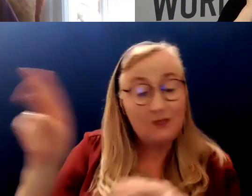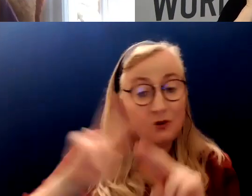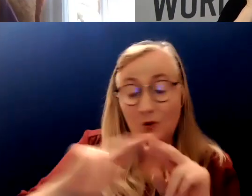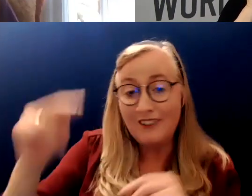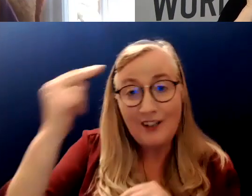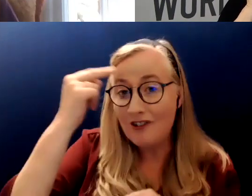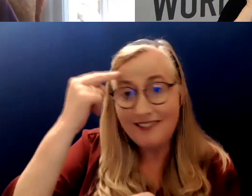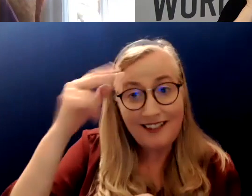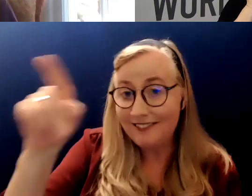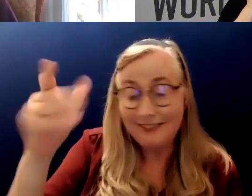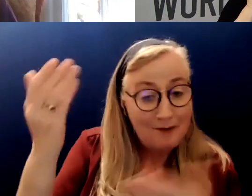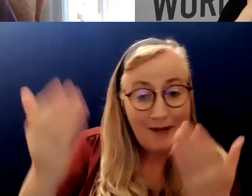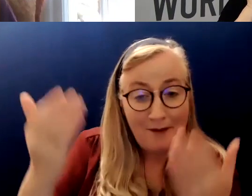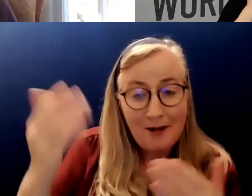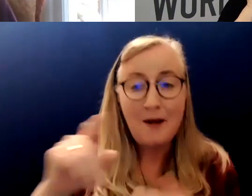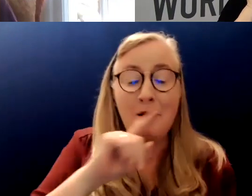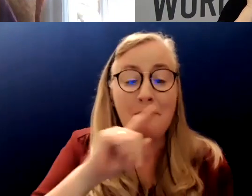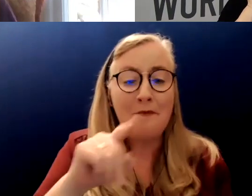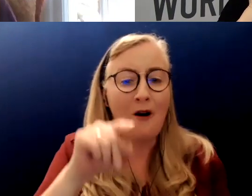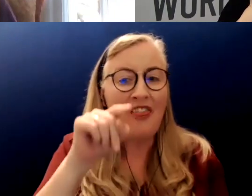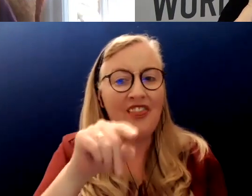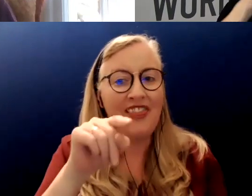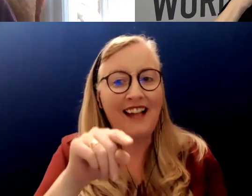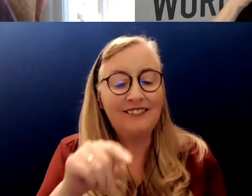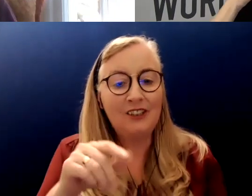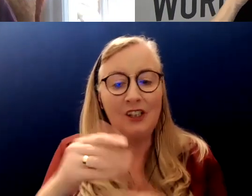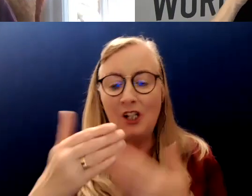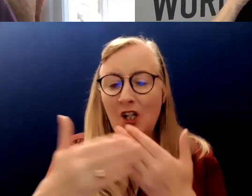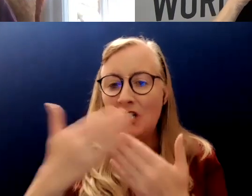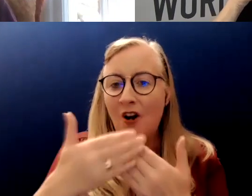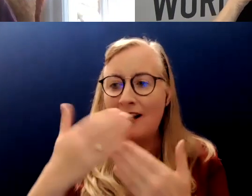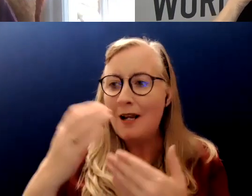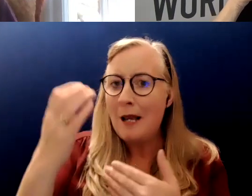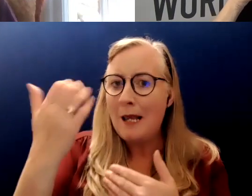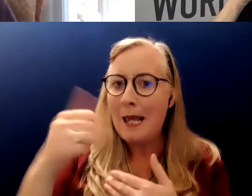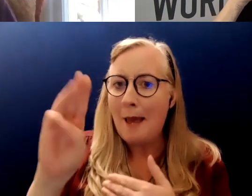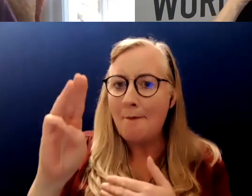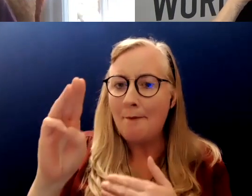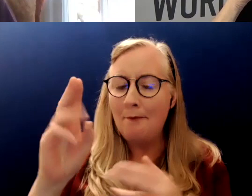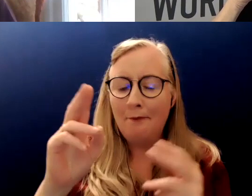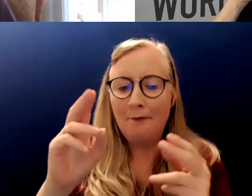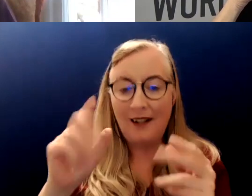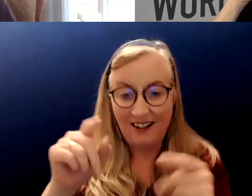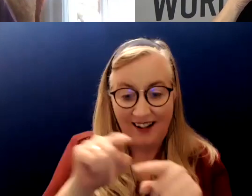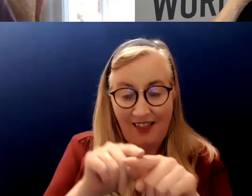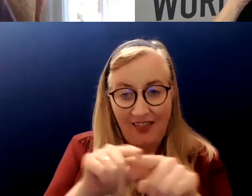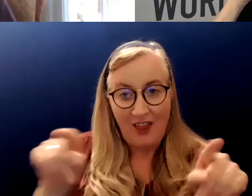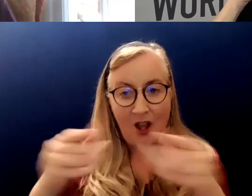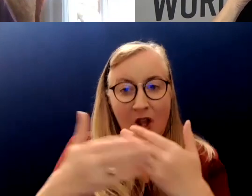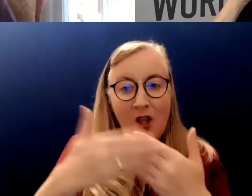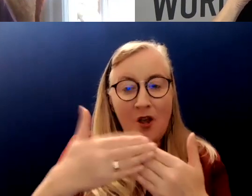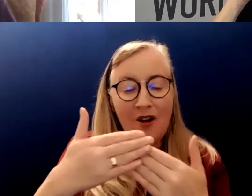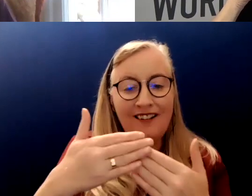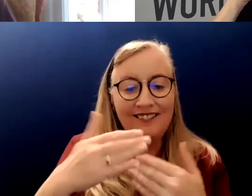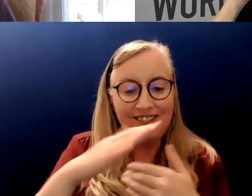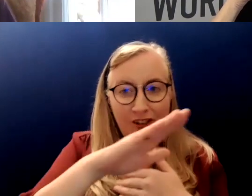the beauty of some of these young camps now that we see for younger kids, for people to be able, young kids to be able